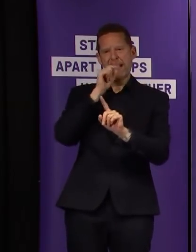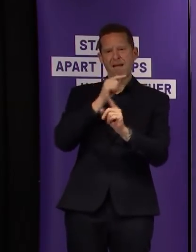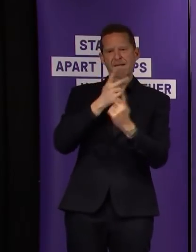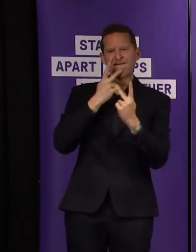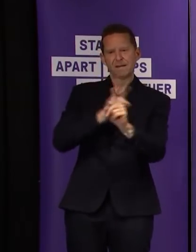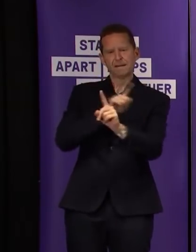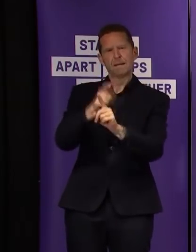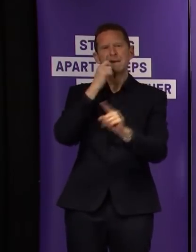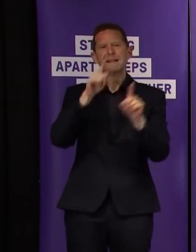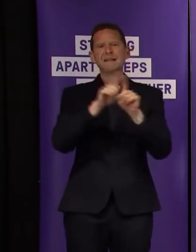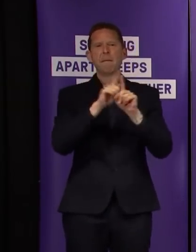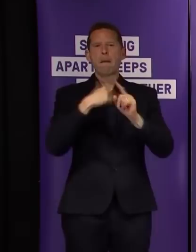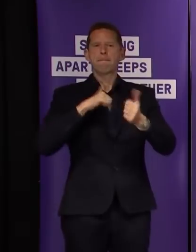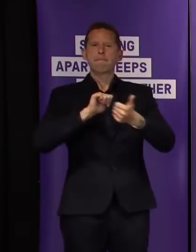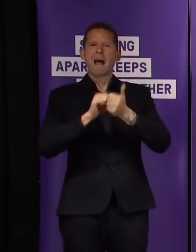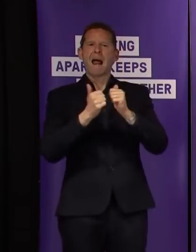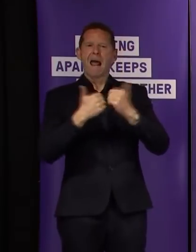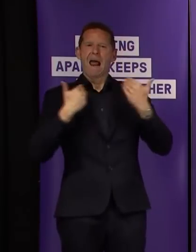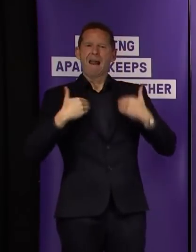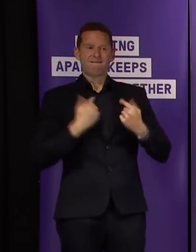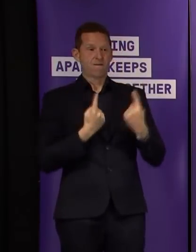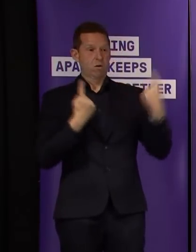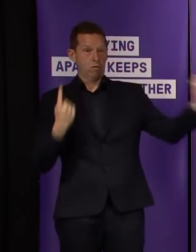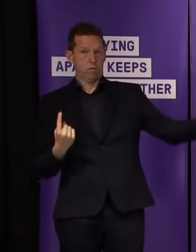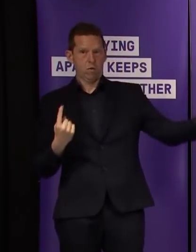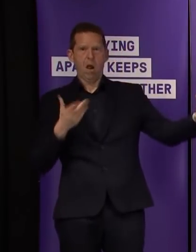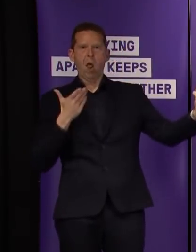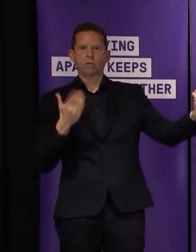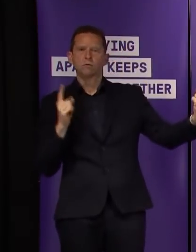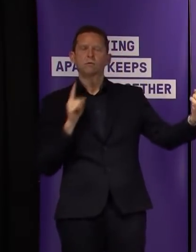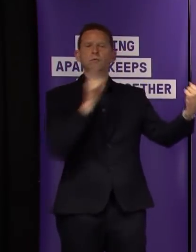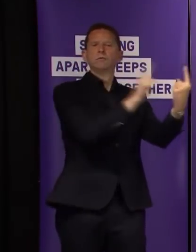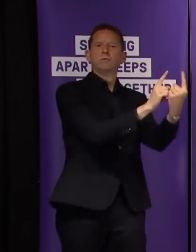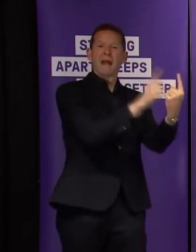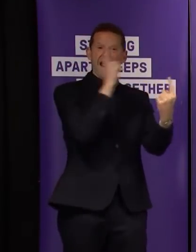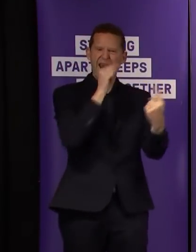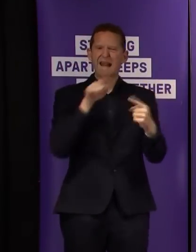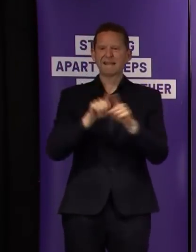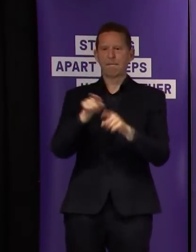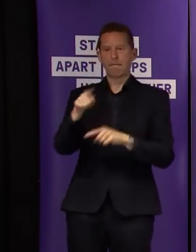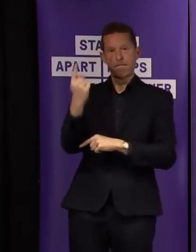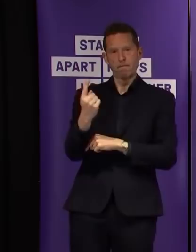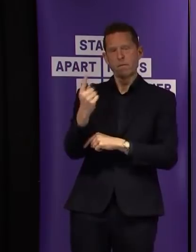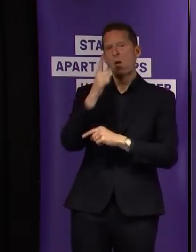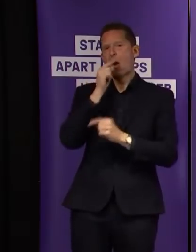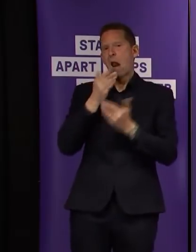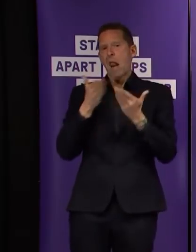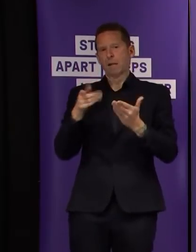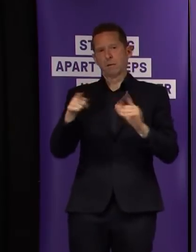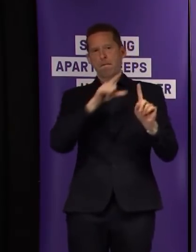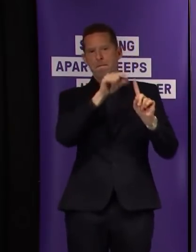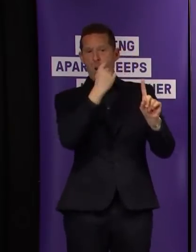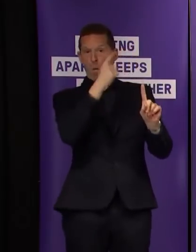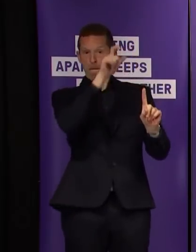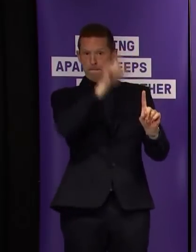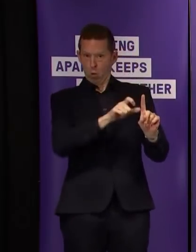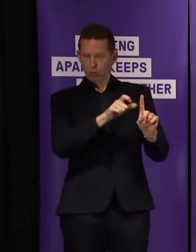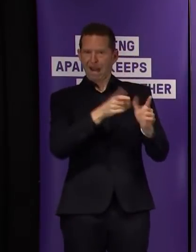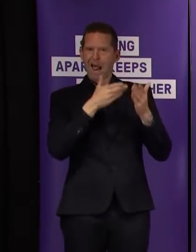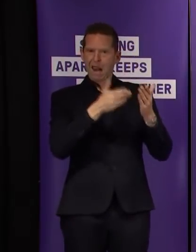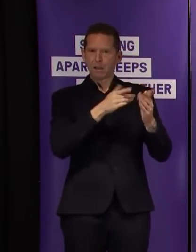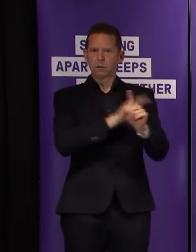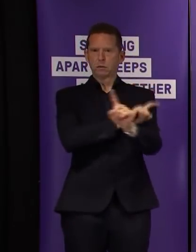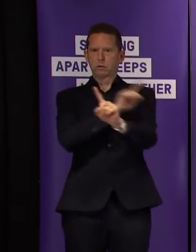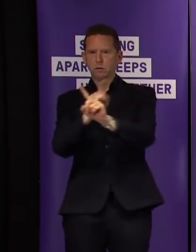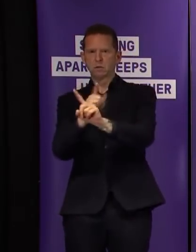intimate partner arrangements work now, singles, those who live alone, will be able to partner up with somebody else and they'll be able to visit